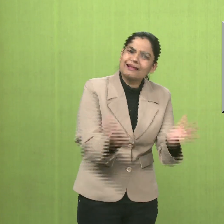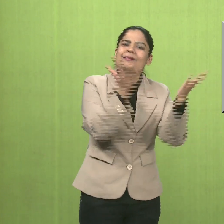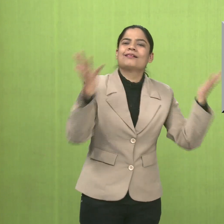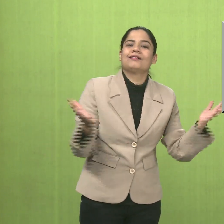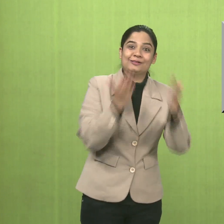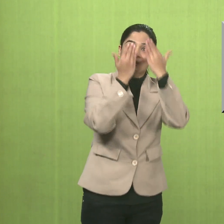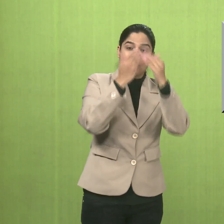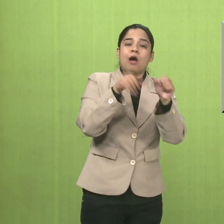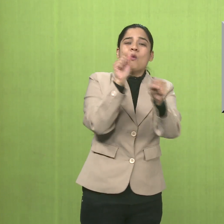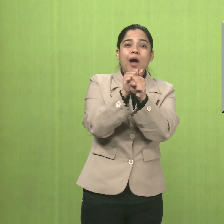be practiced.